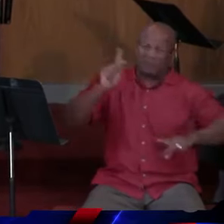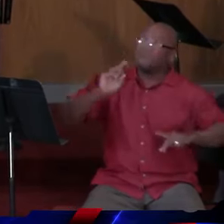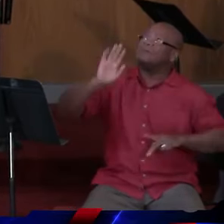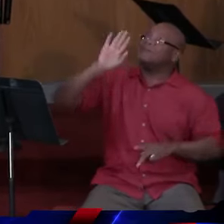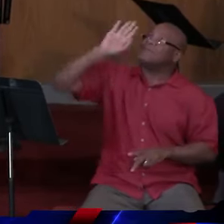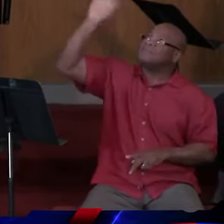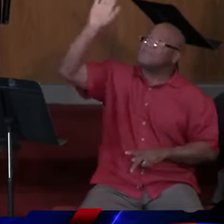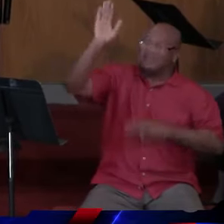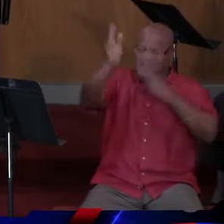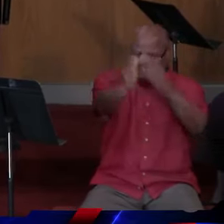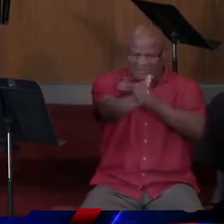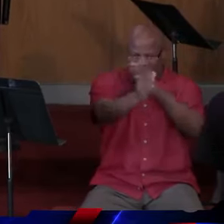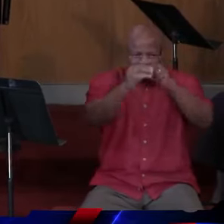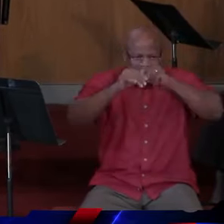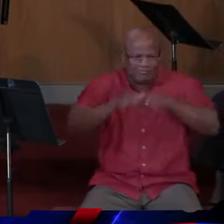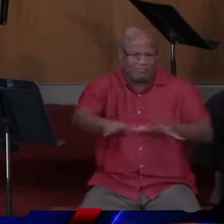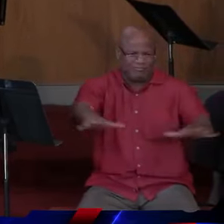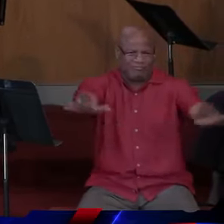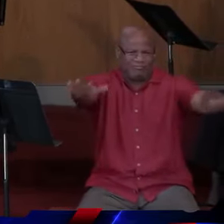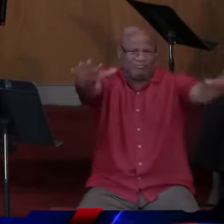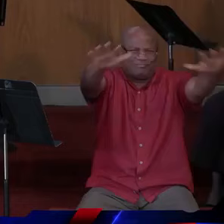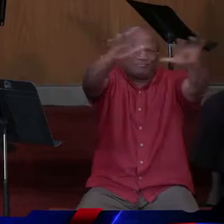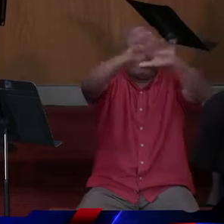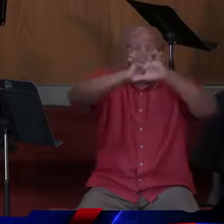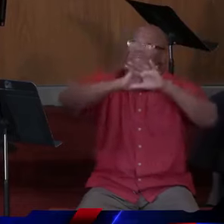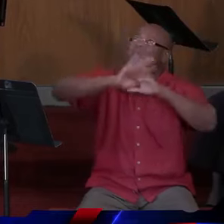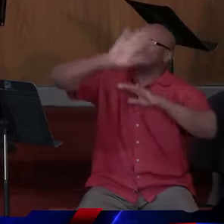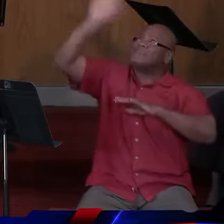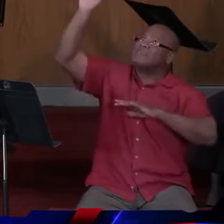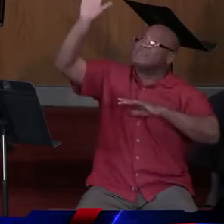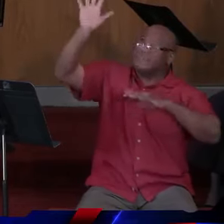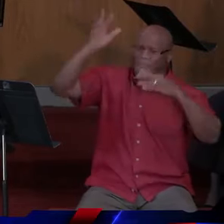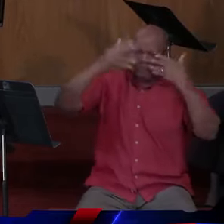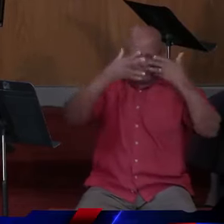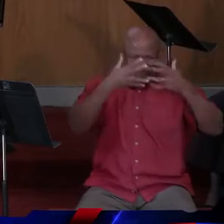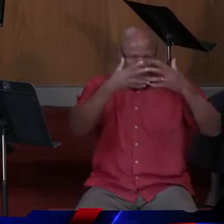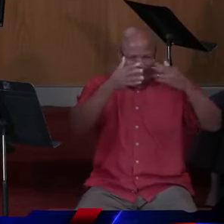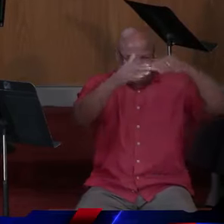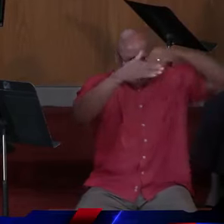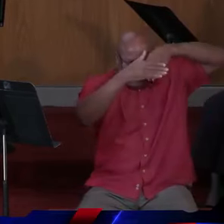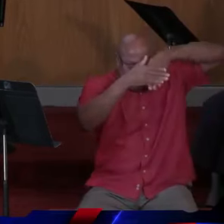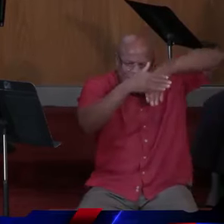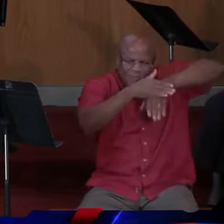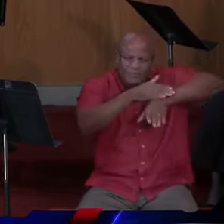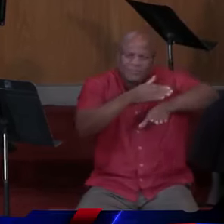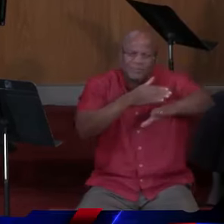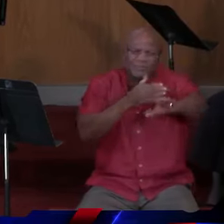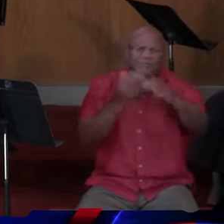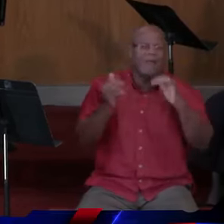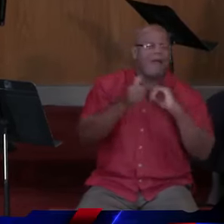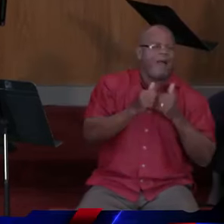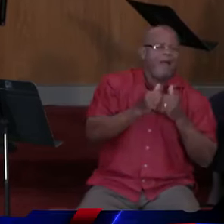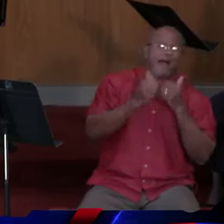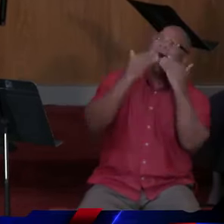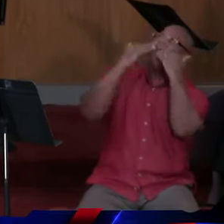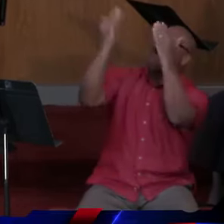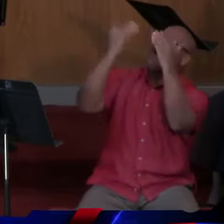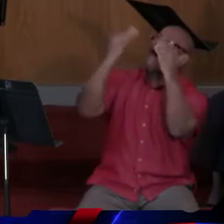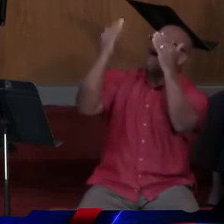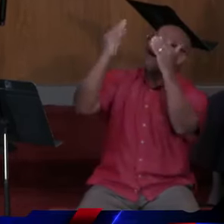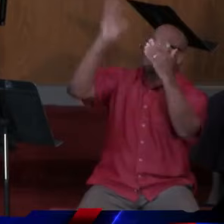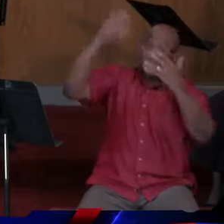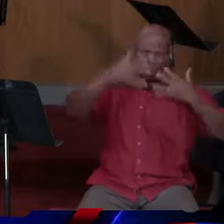the sheep of his pasture. Enter into the gates with thanksgiving and into his courts